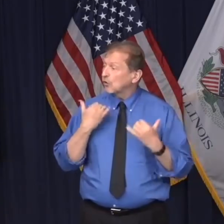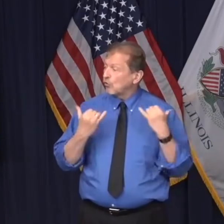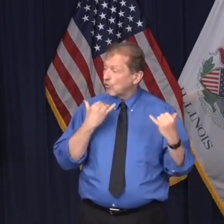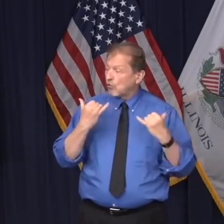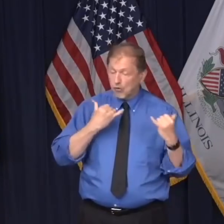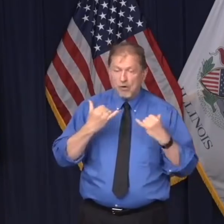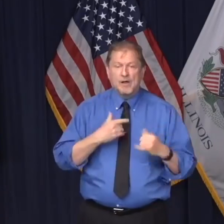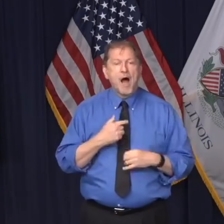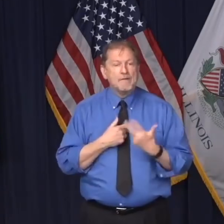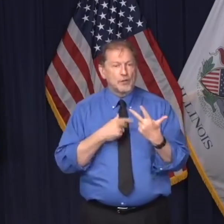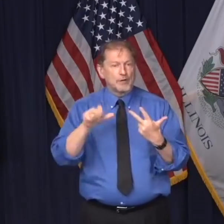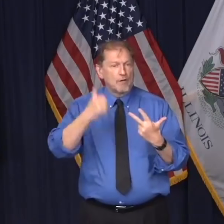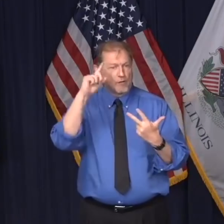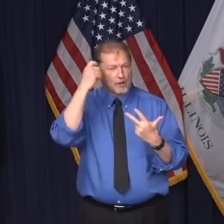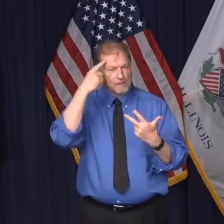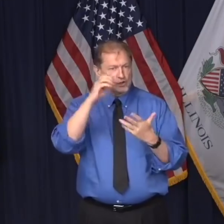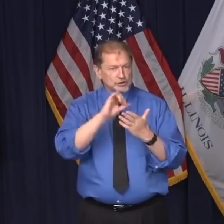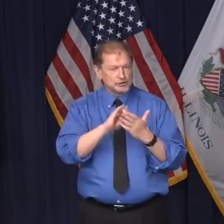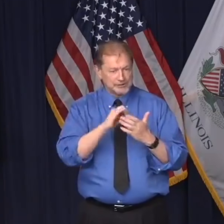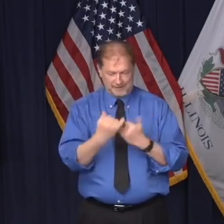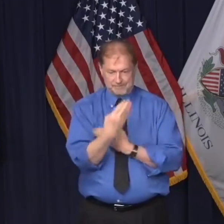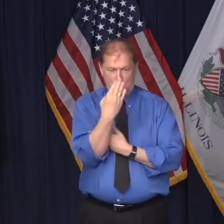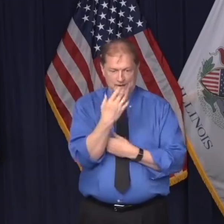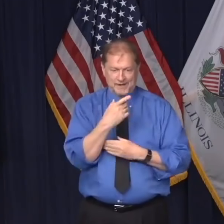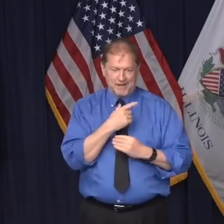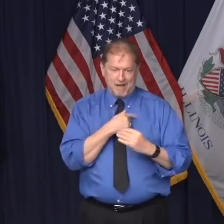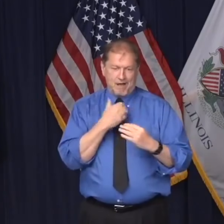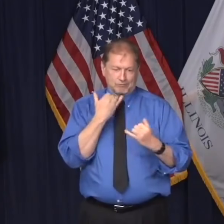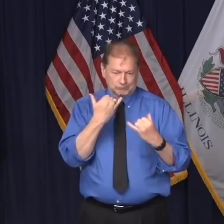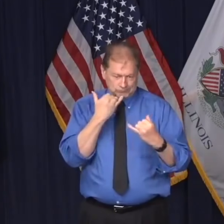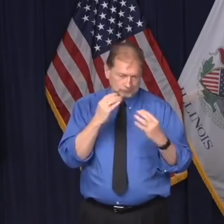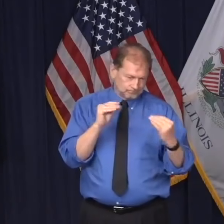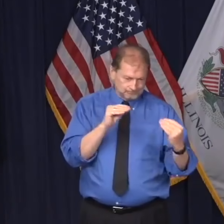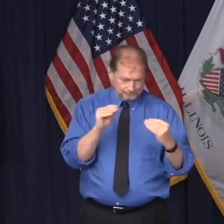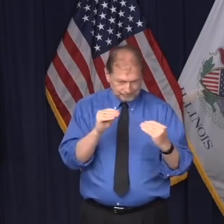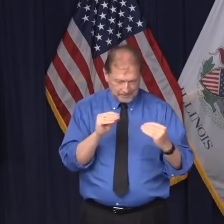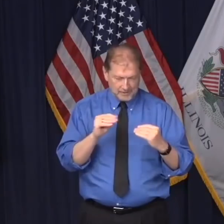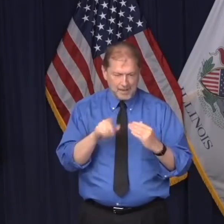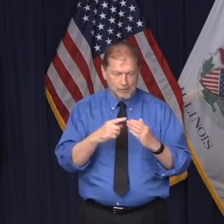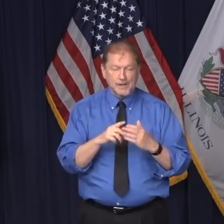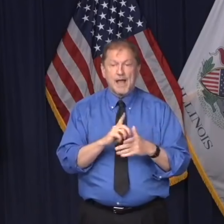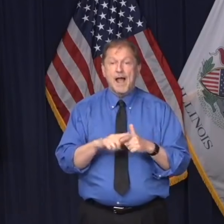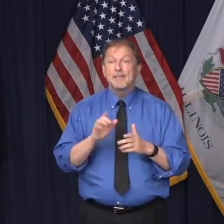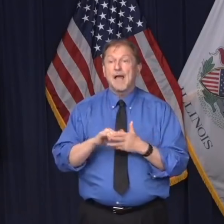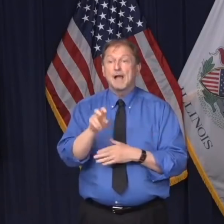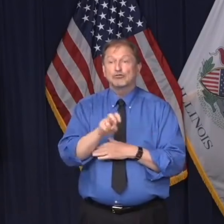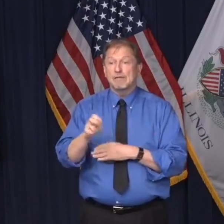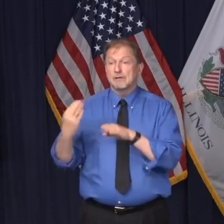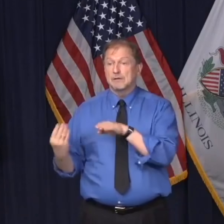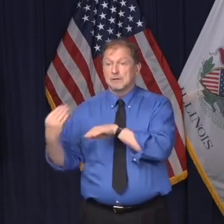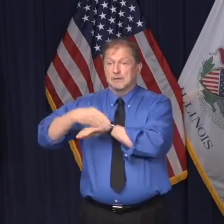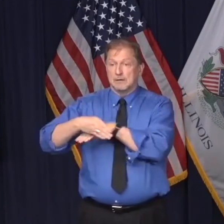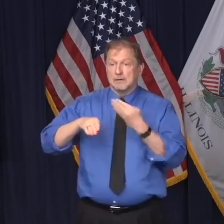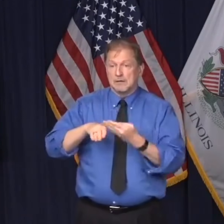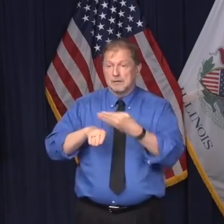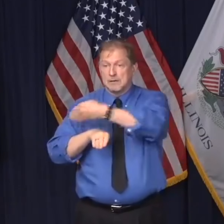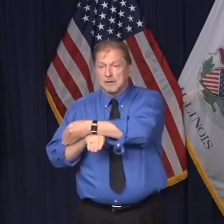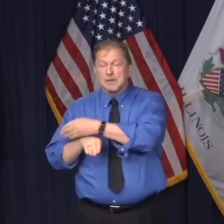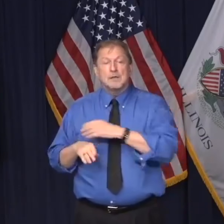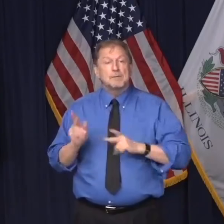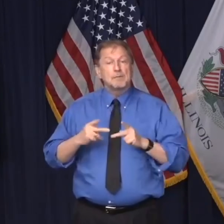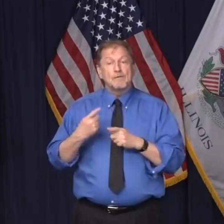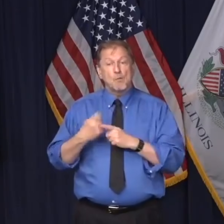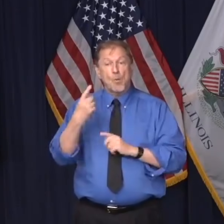governors that are part of our coalition just this morning. And in terms of cross-border traffic, I mean, we're not stopping people